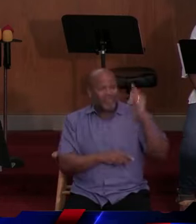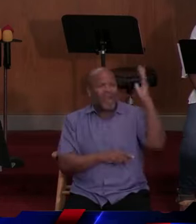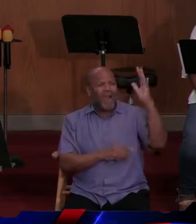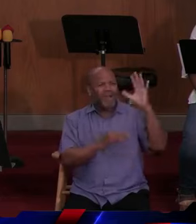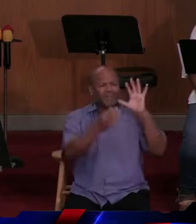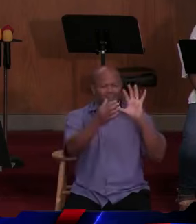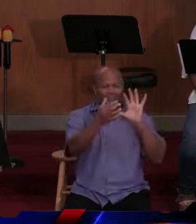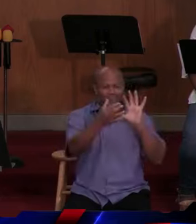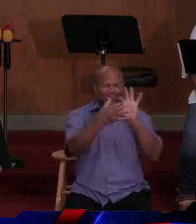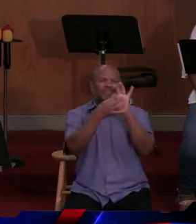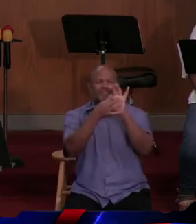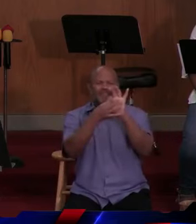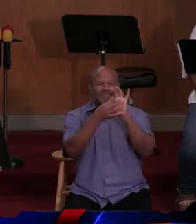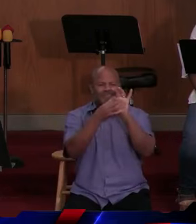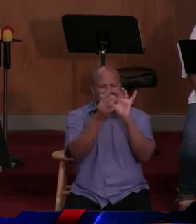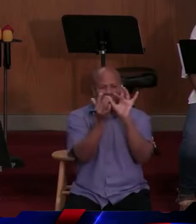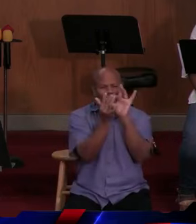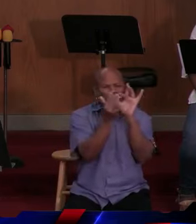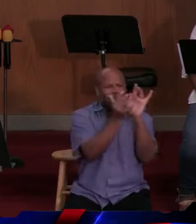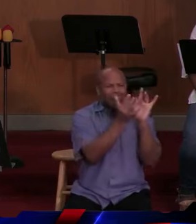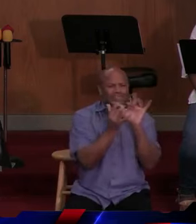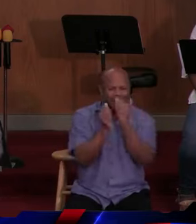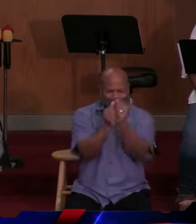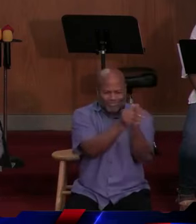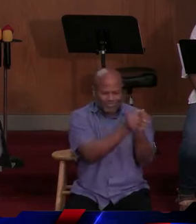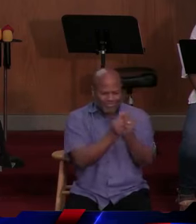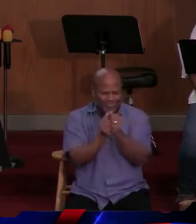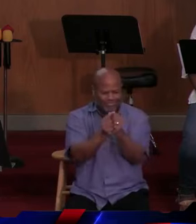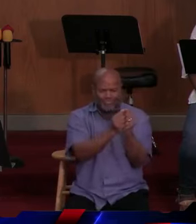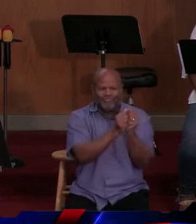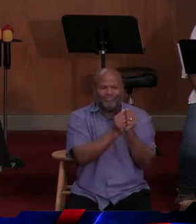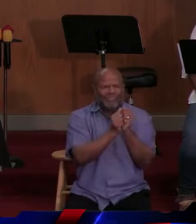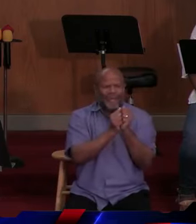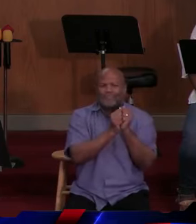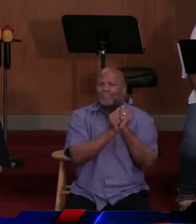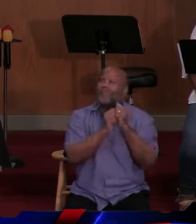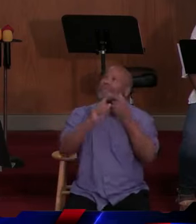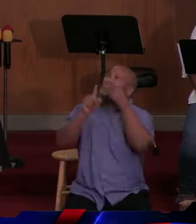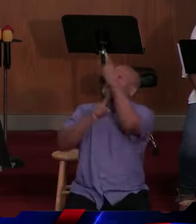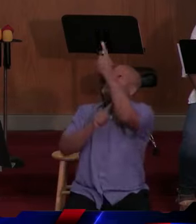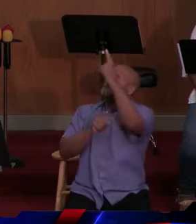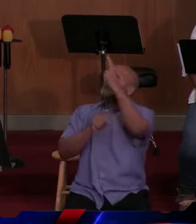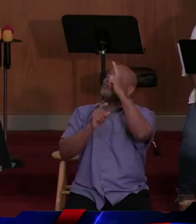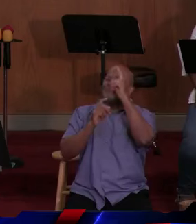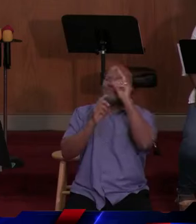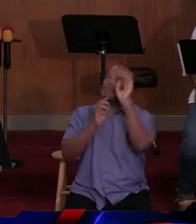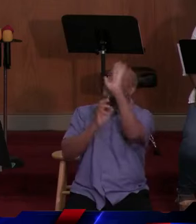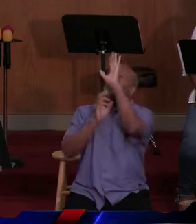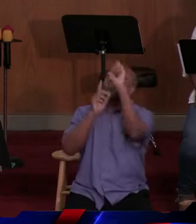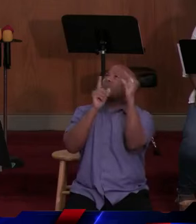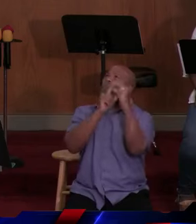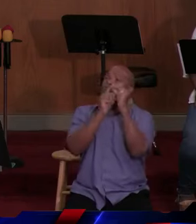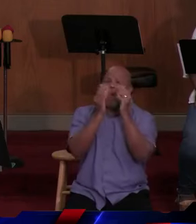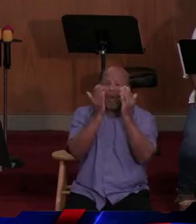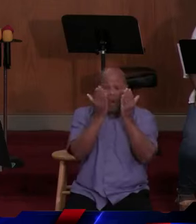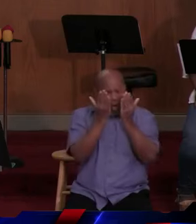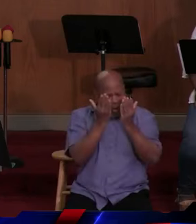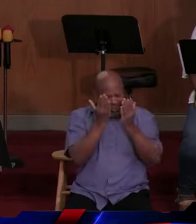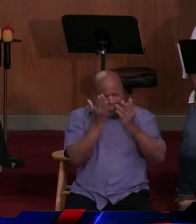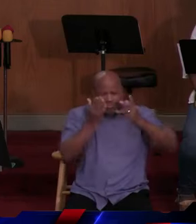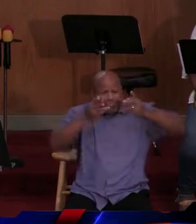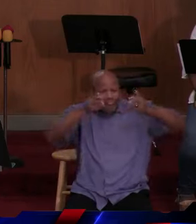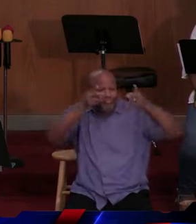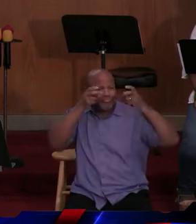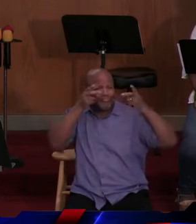connect with each other and hear a word from you. Lord, we've always been connected to you. But